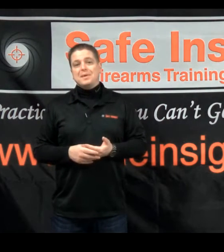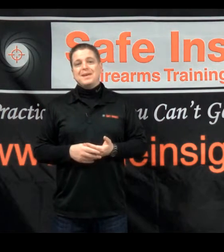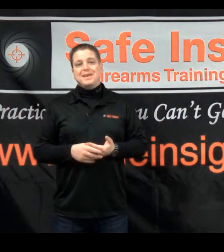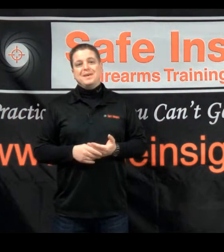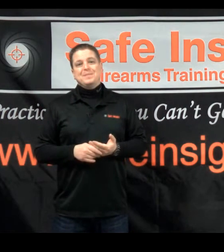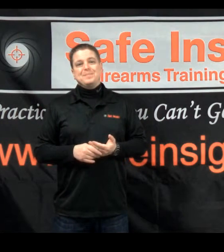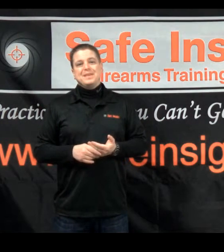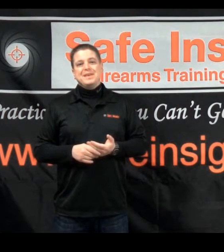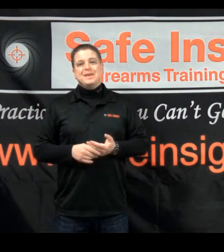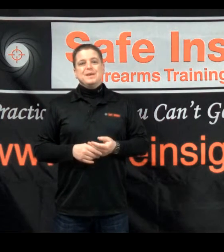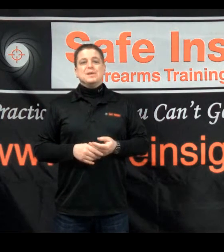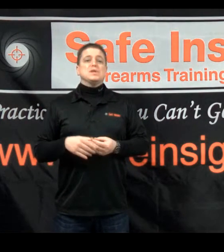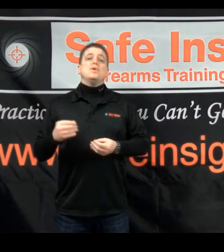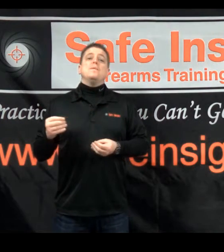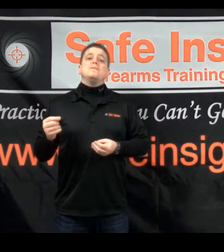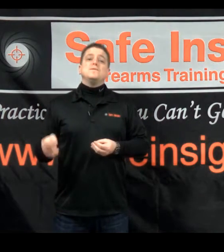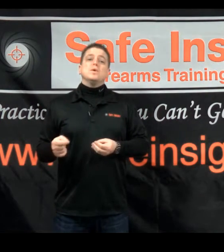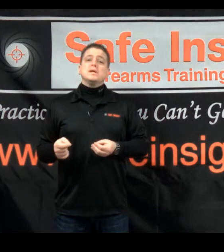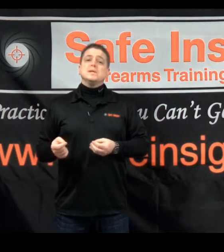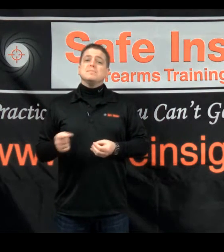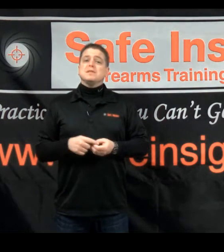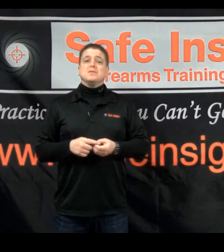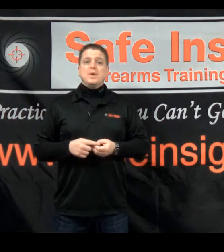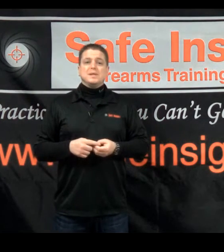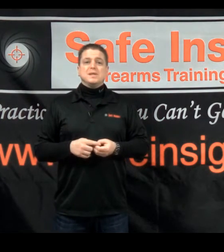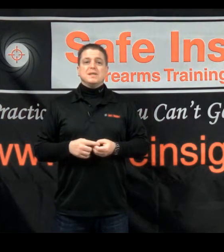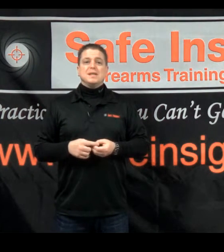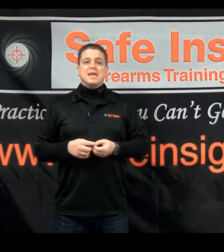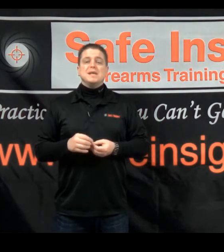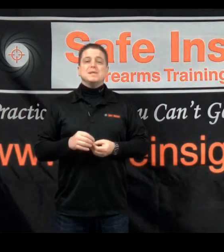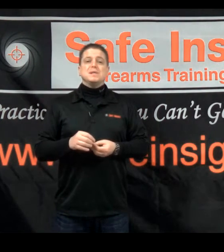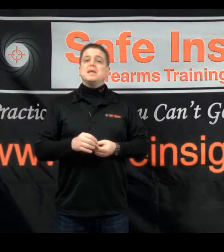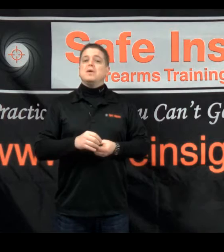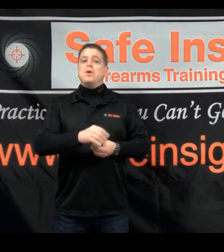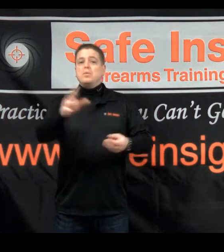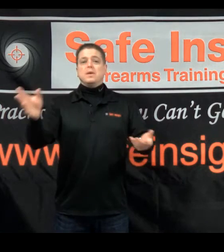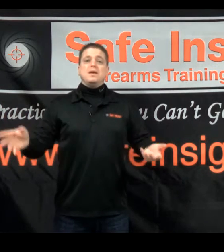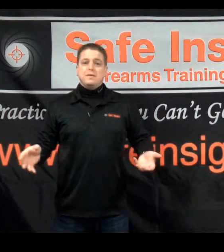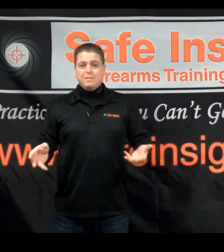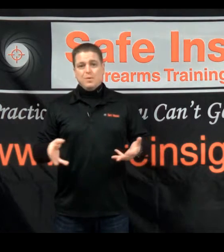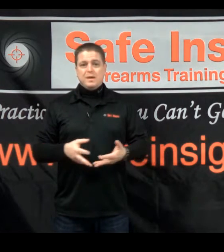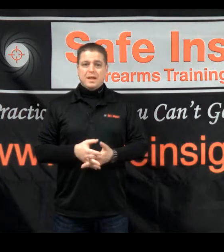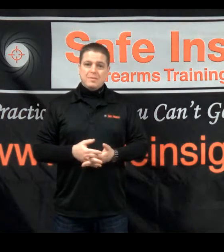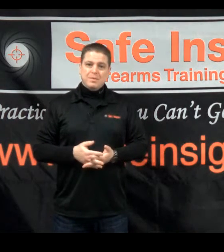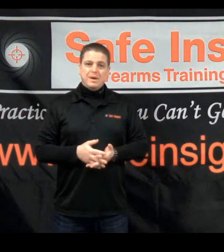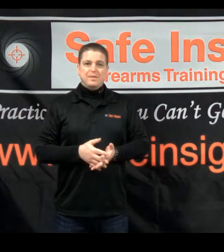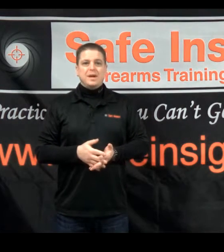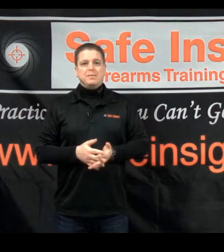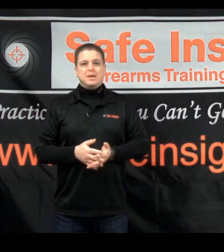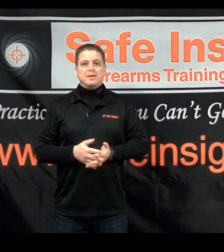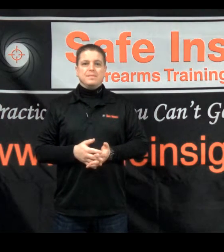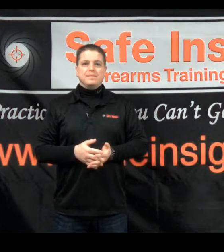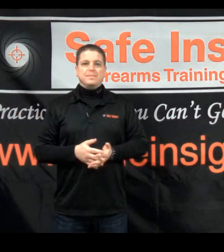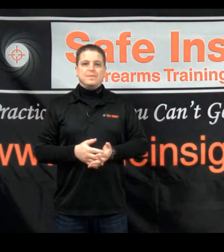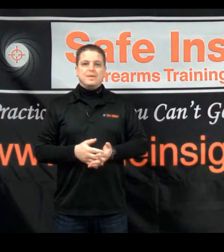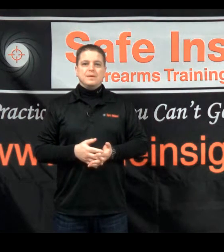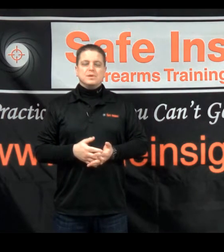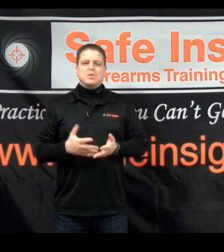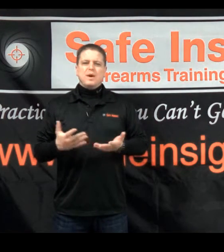right now. So .40 Smith & Wesson is the only .40 caliber round out there. So why